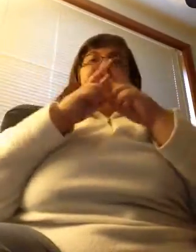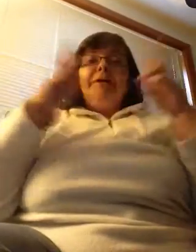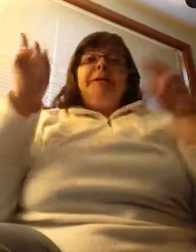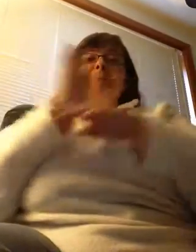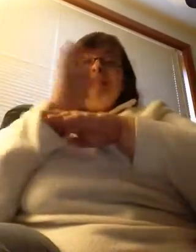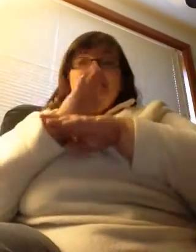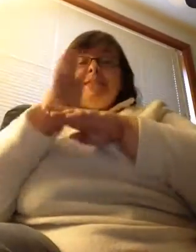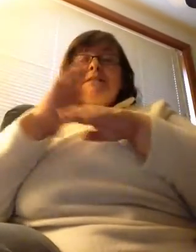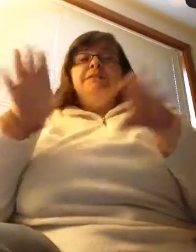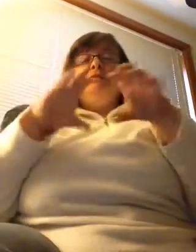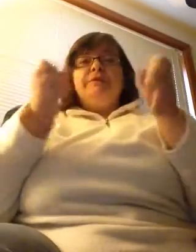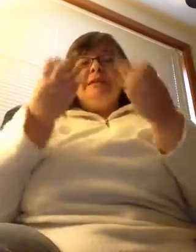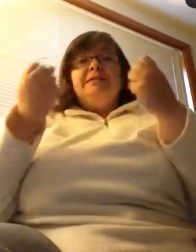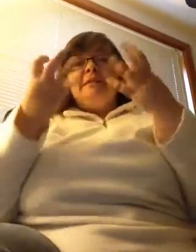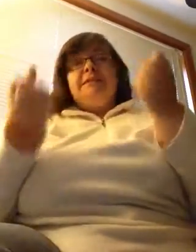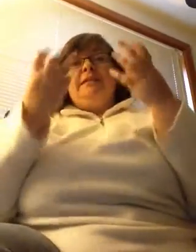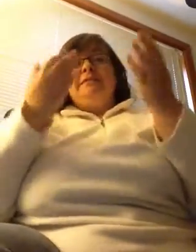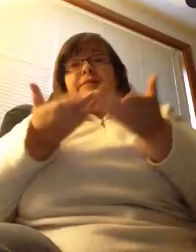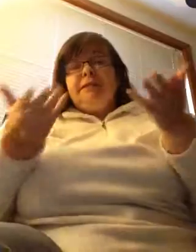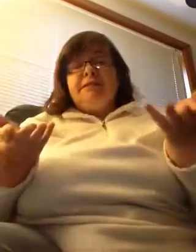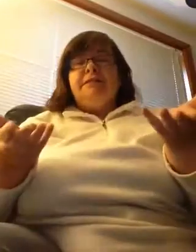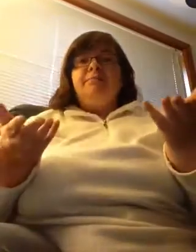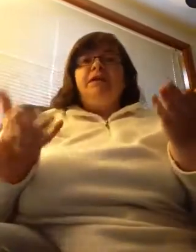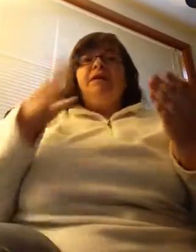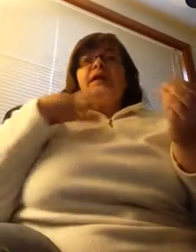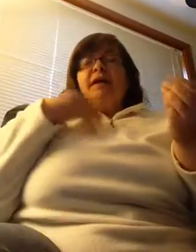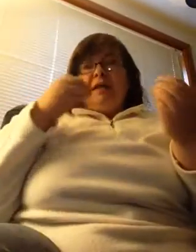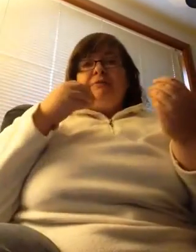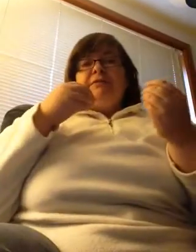very busy, doing lots and lots and lots of things, and I've been